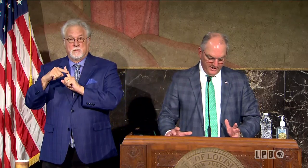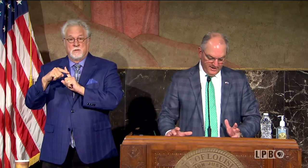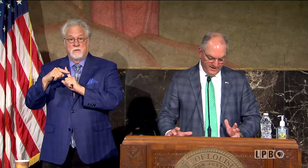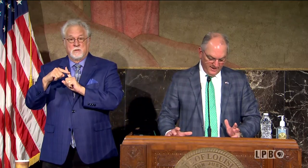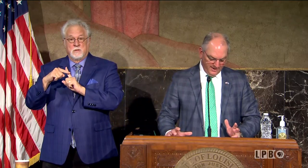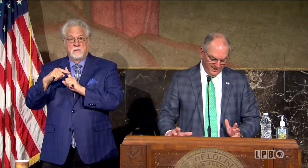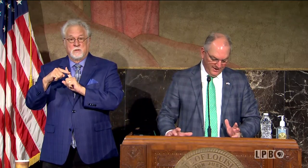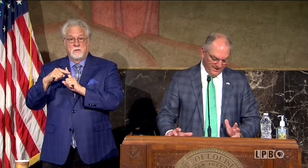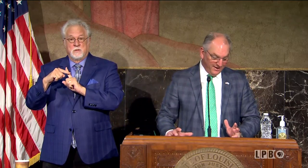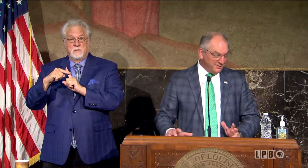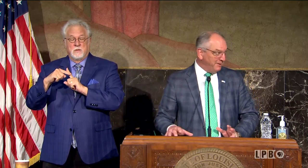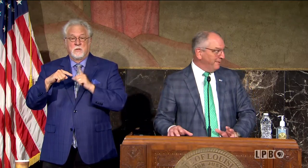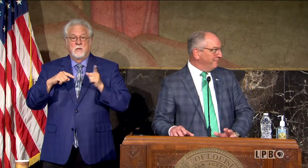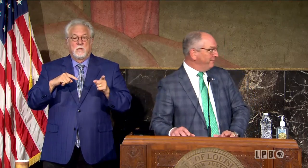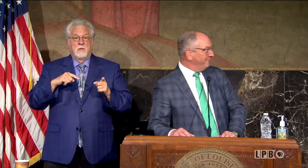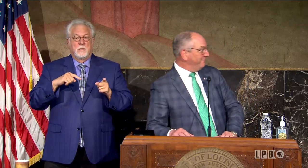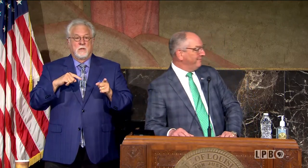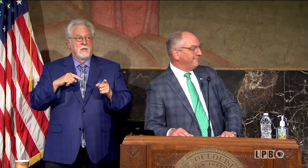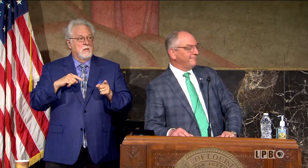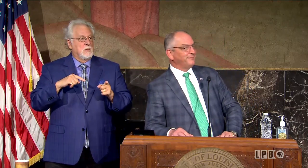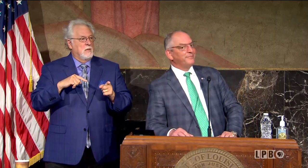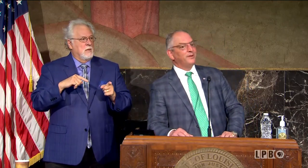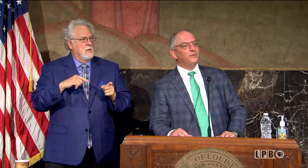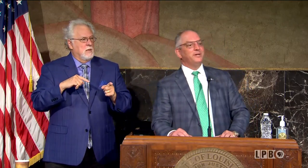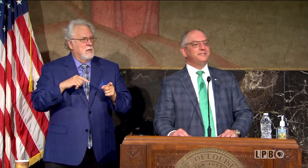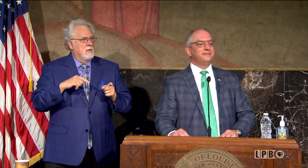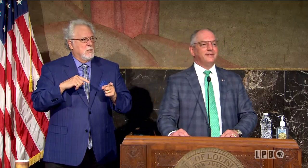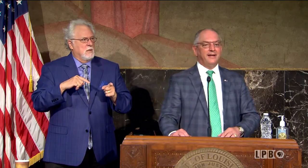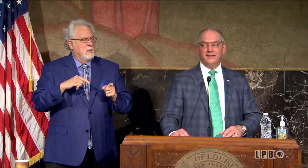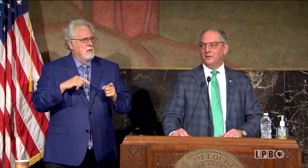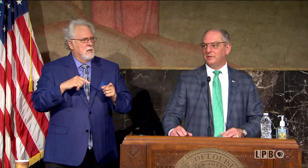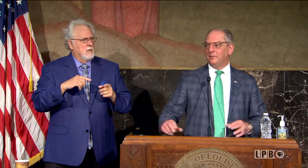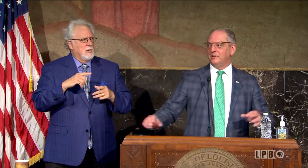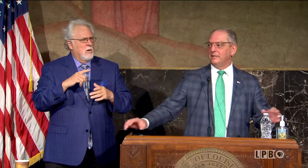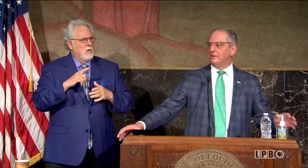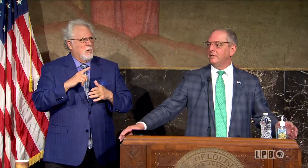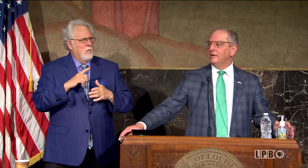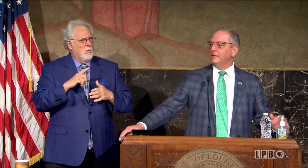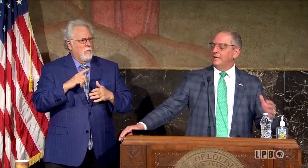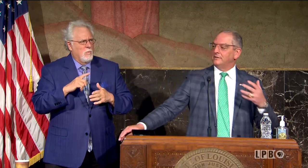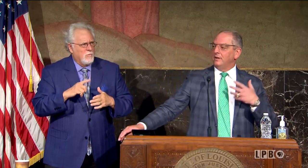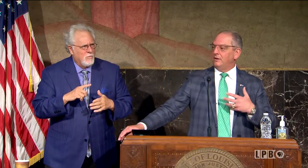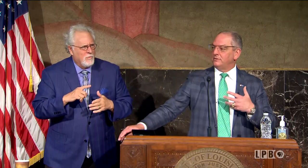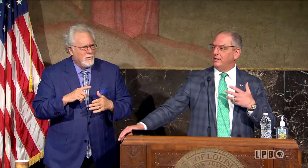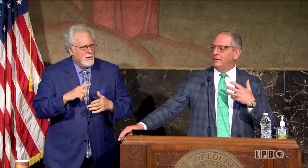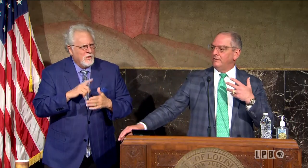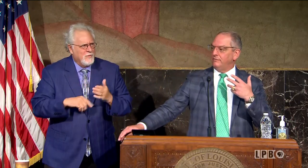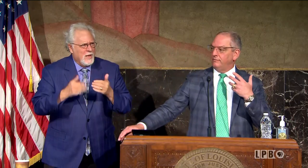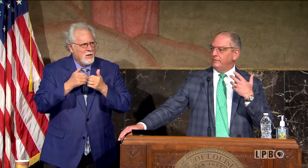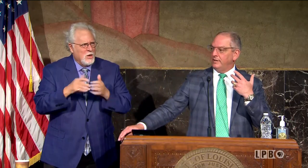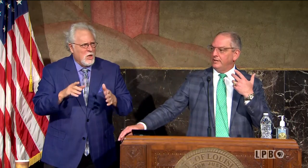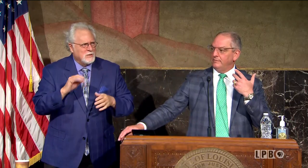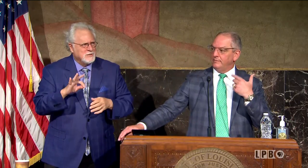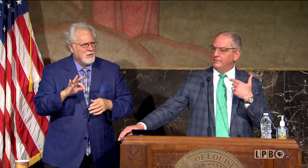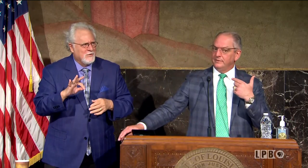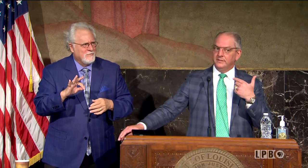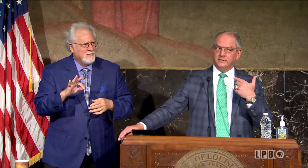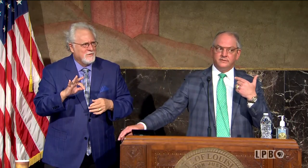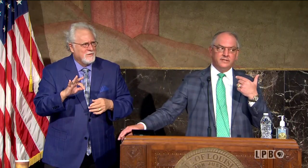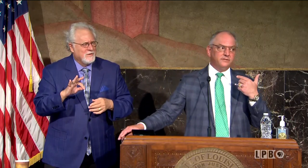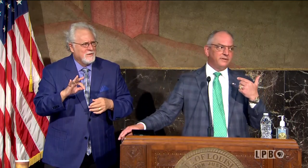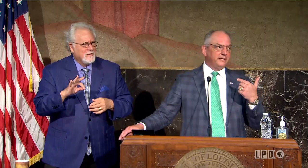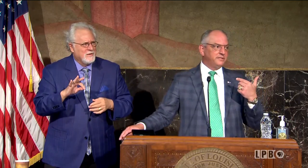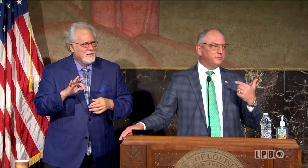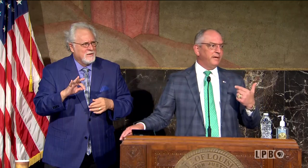was anosmia, which I didn't know what that was either. That's the loss of